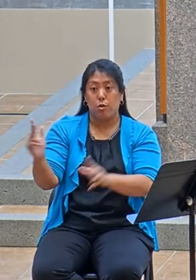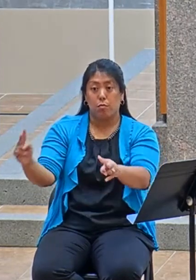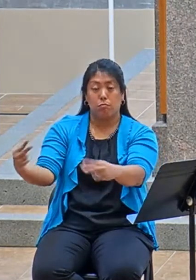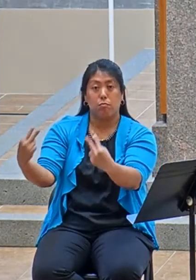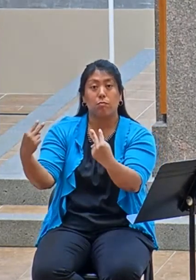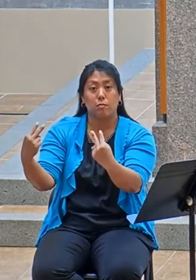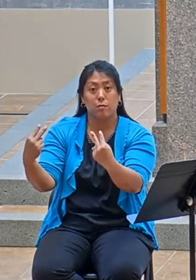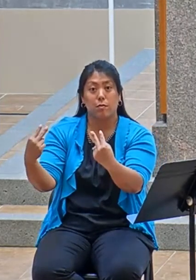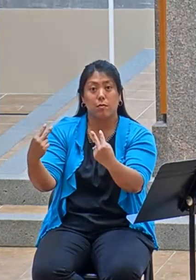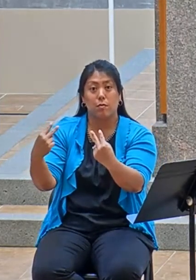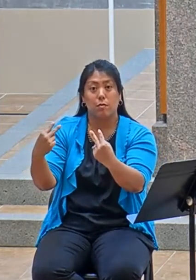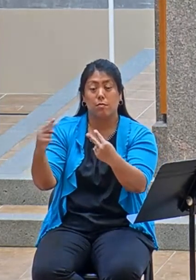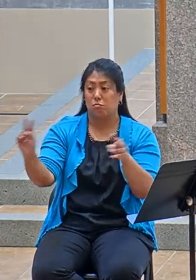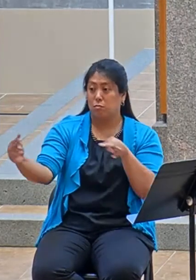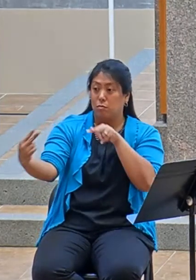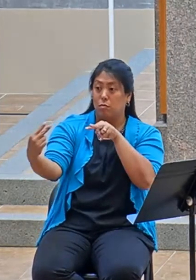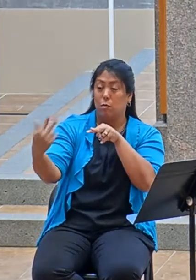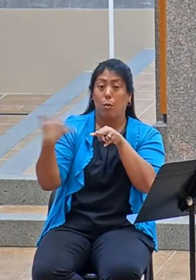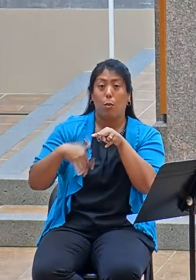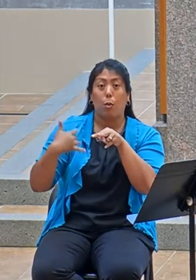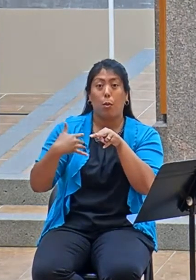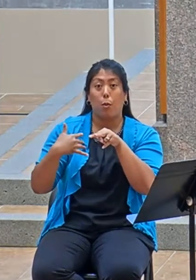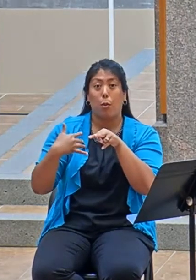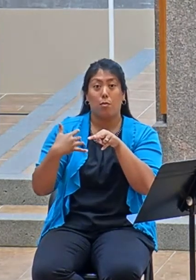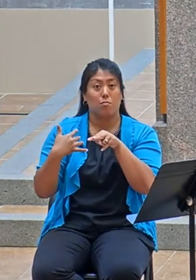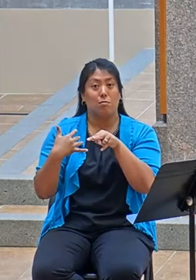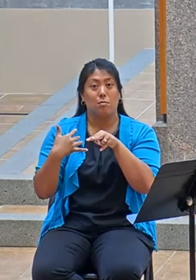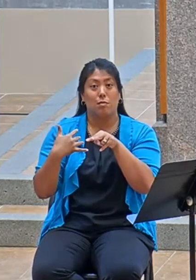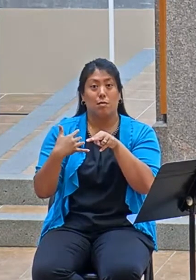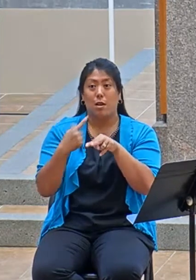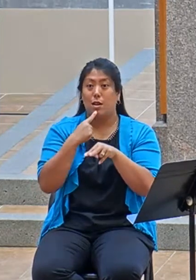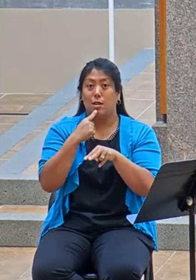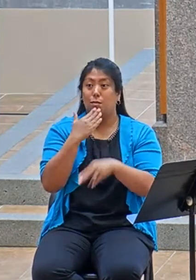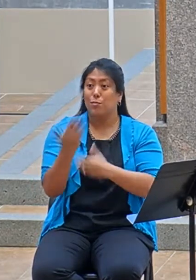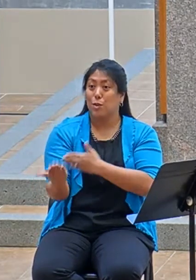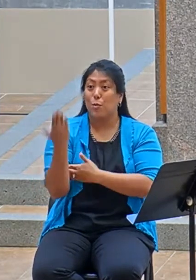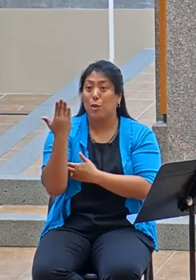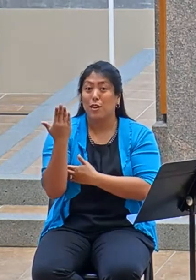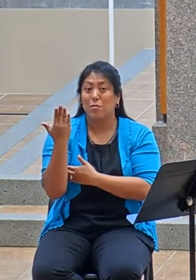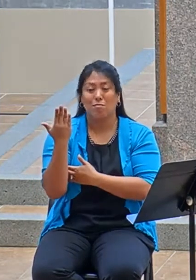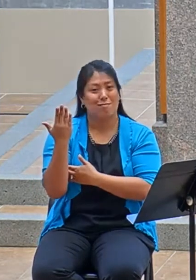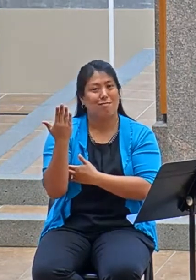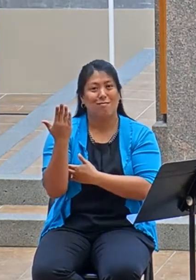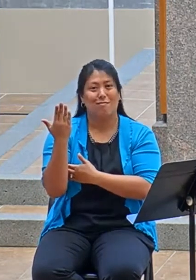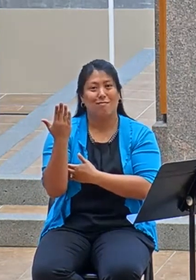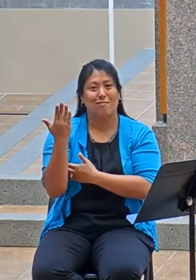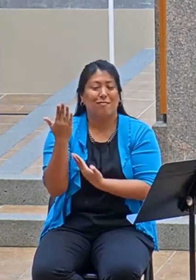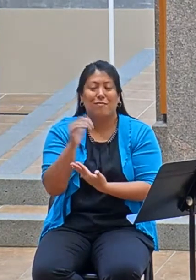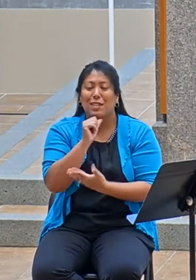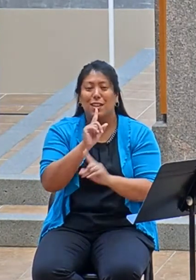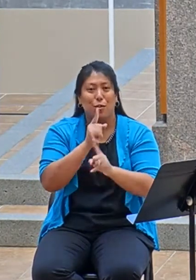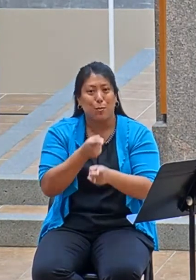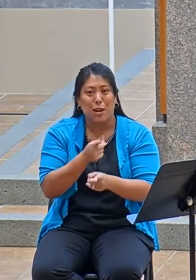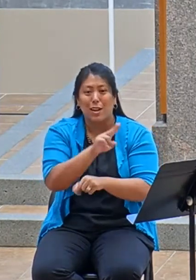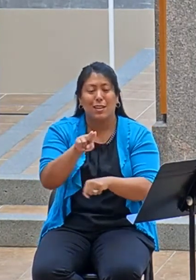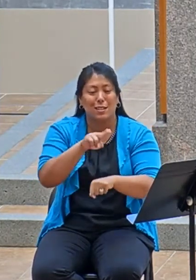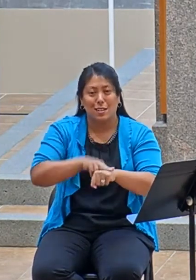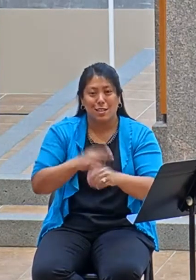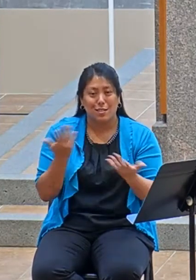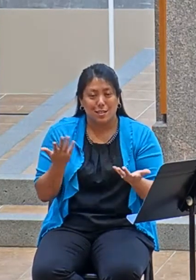looking at me. And I'm looking at them. And I just instinctively said, "Good morning." They didn't reply.